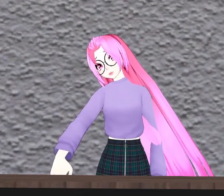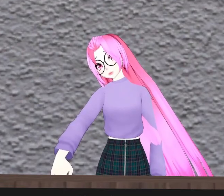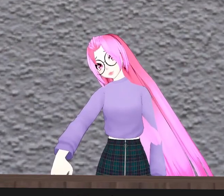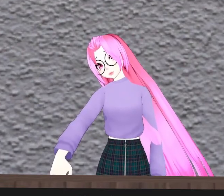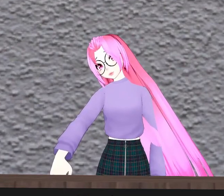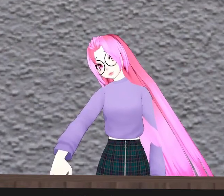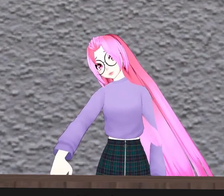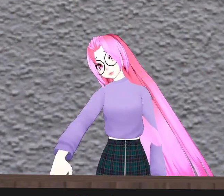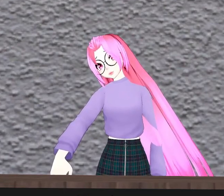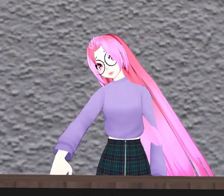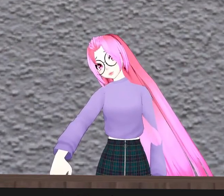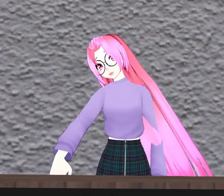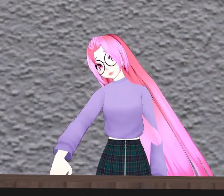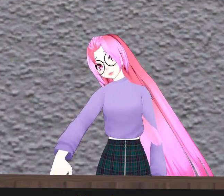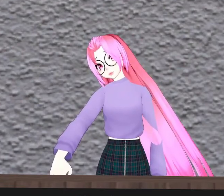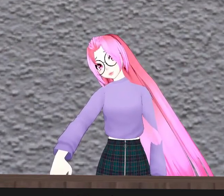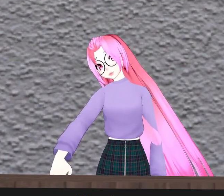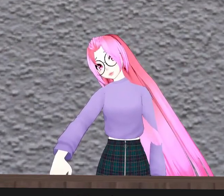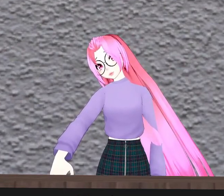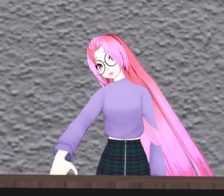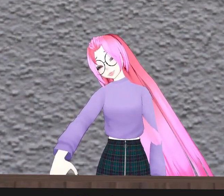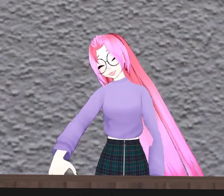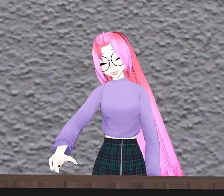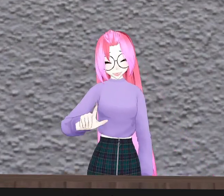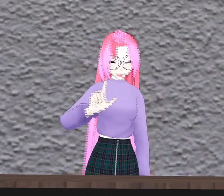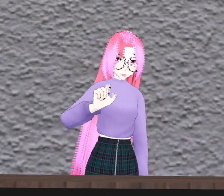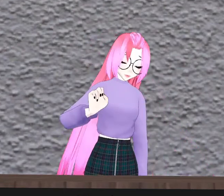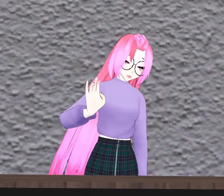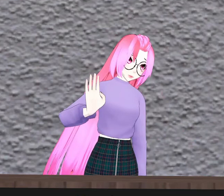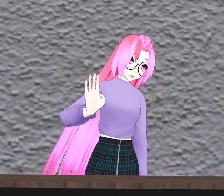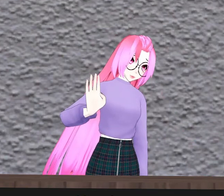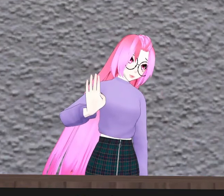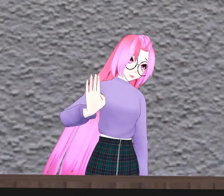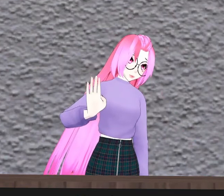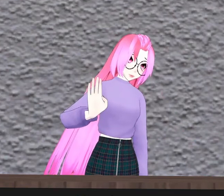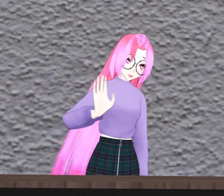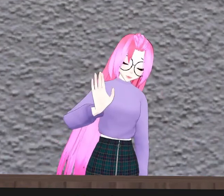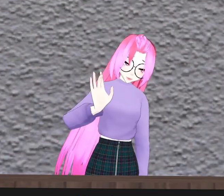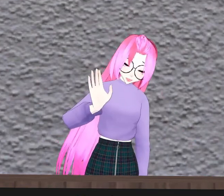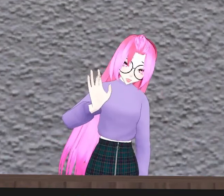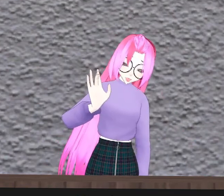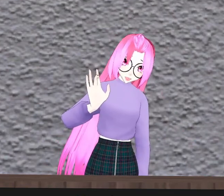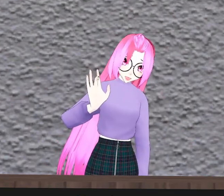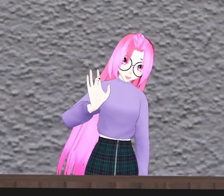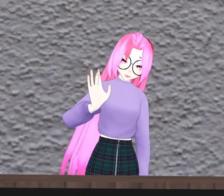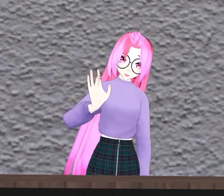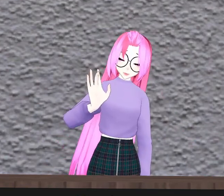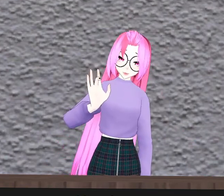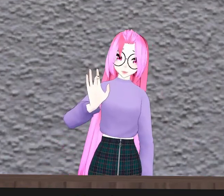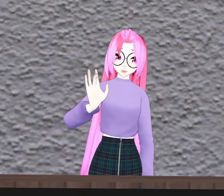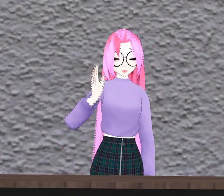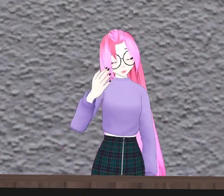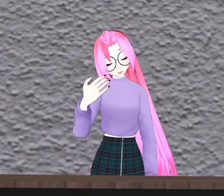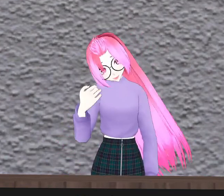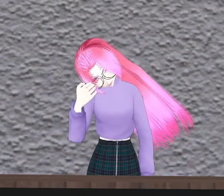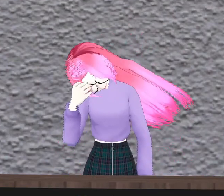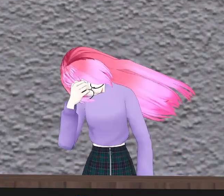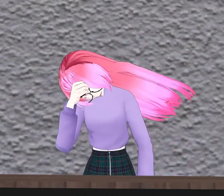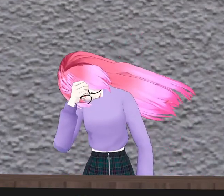24 is normal. You do 24, but 25 is finger wiggle waggling. Really? Yeah.